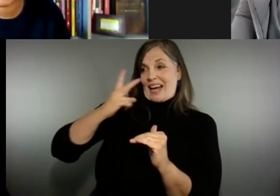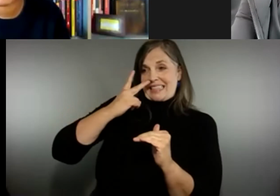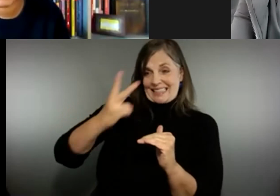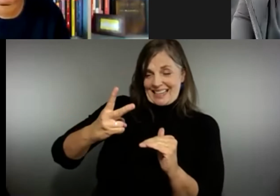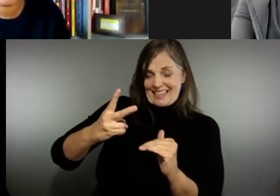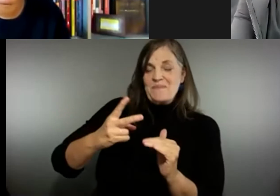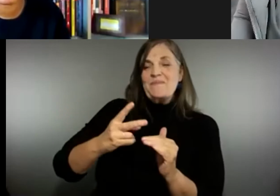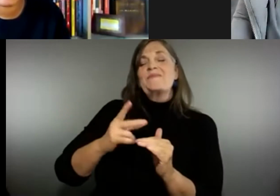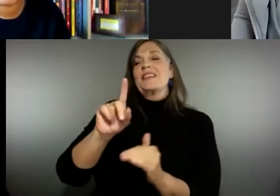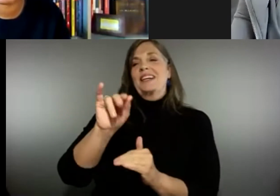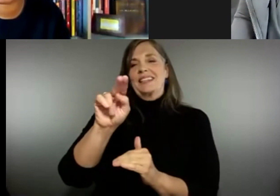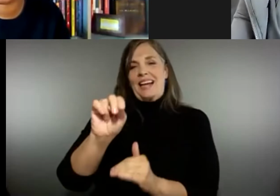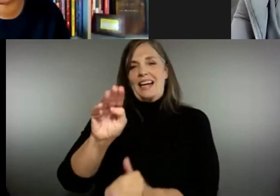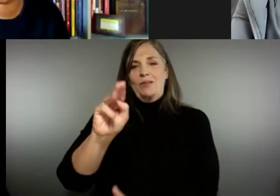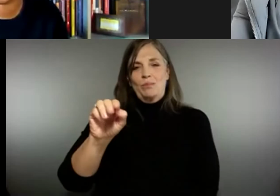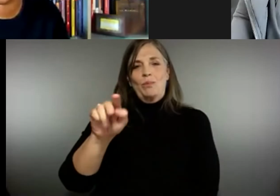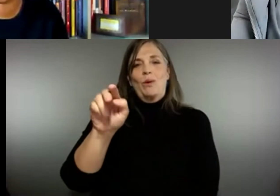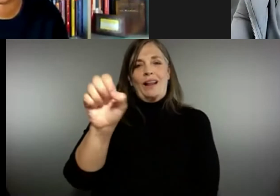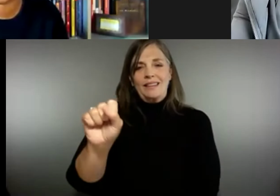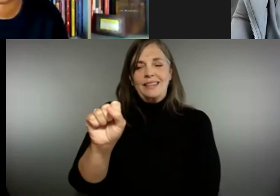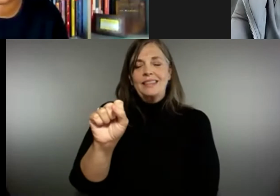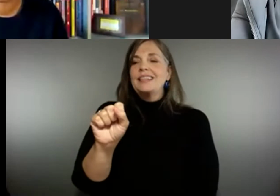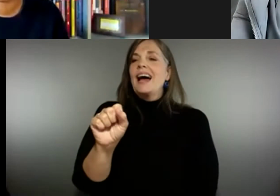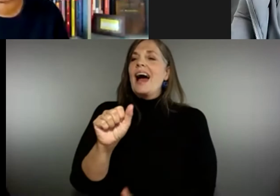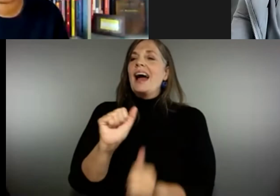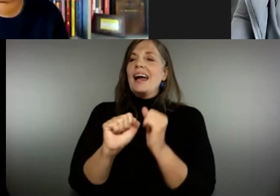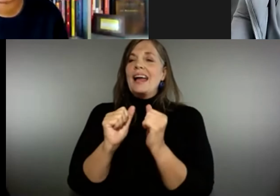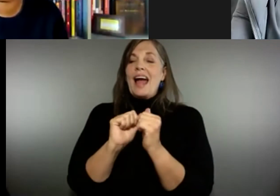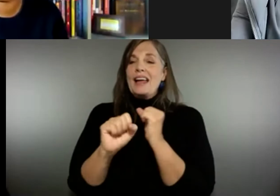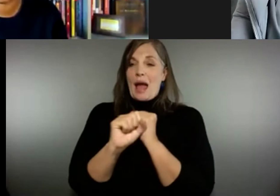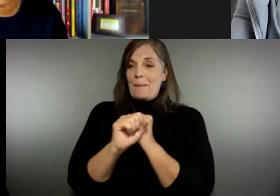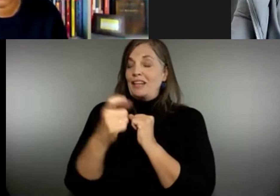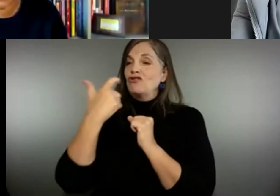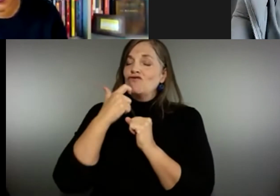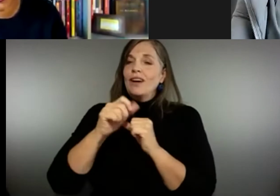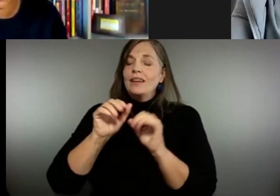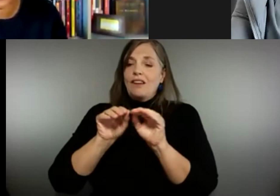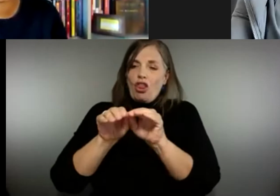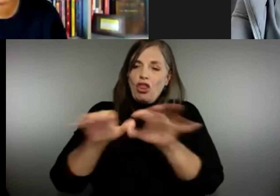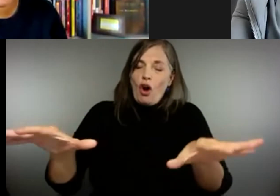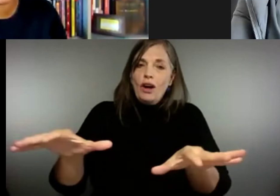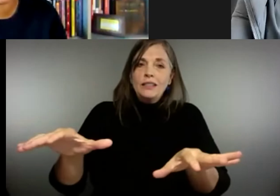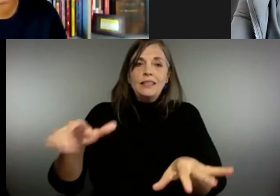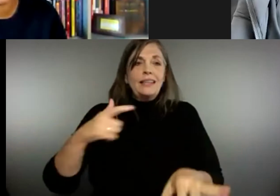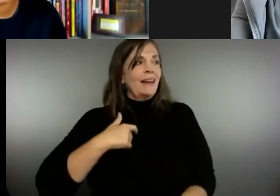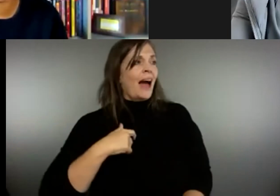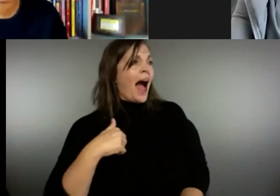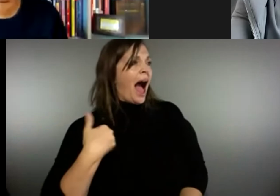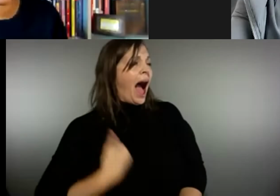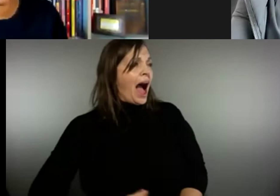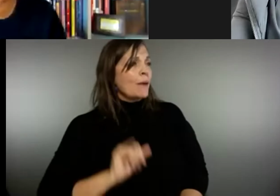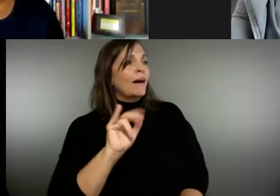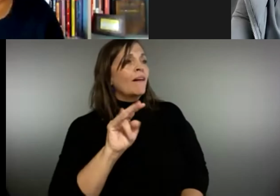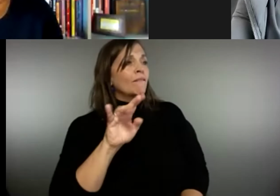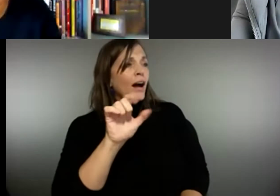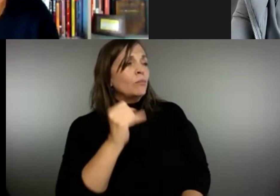yet uh diane morales's campaign just launched a t-shirt that says she is viable if you vote for her and so that is a larger